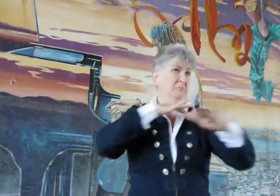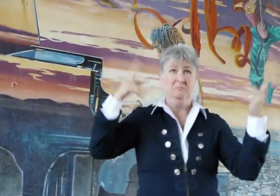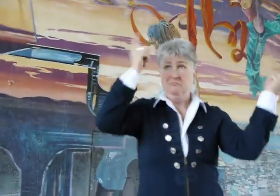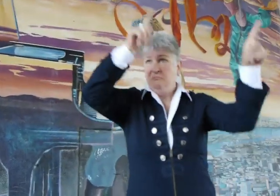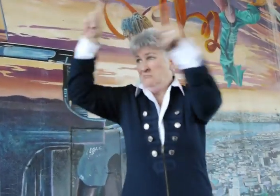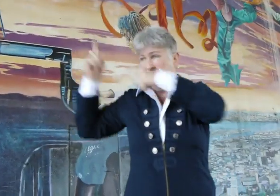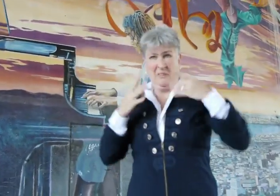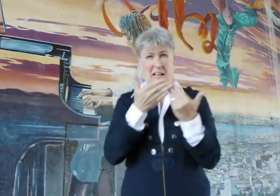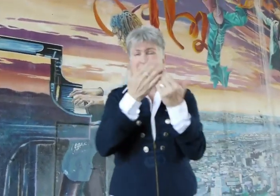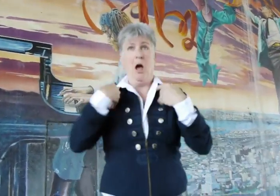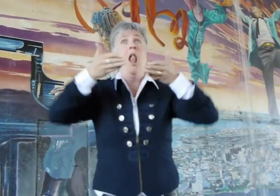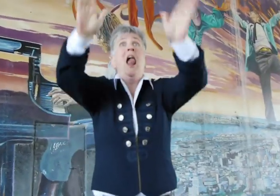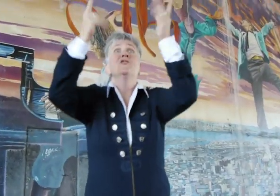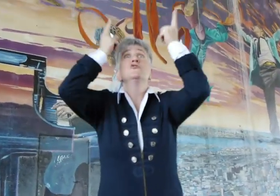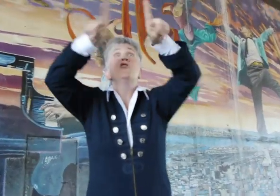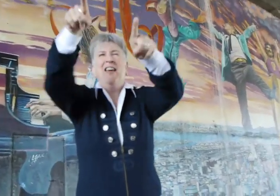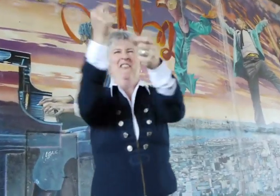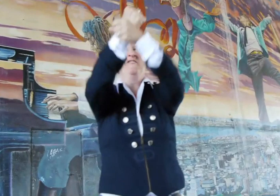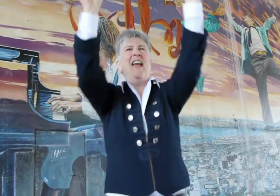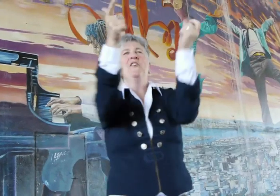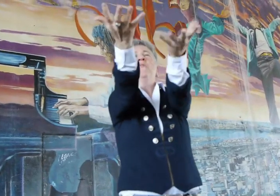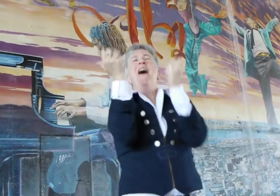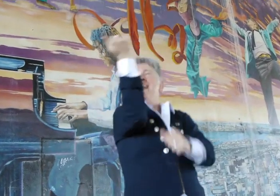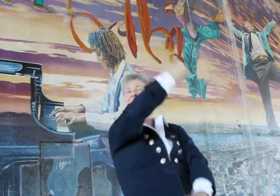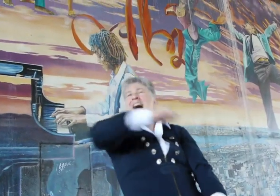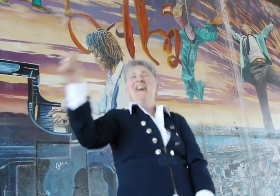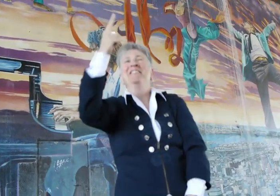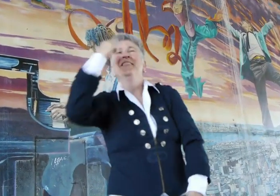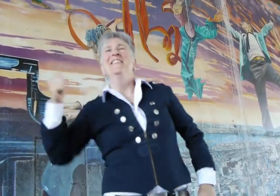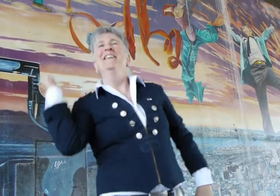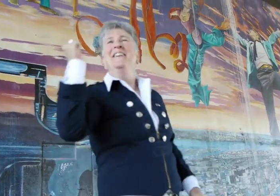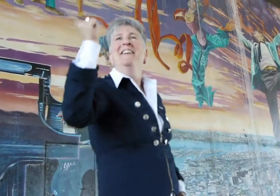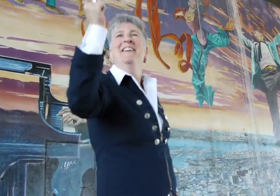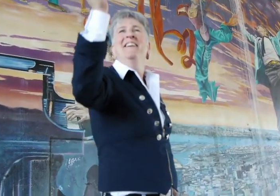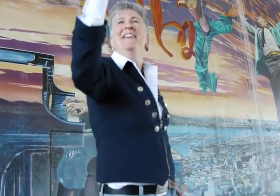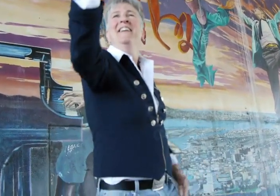I agree to let you be anyone you want to be.